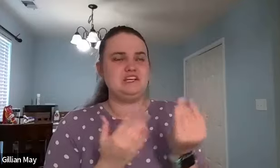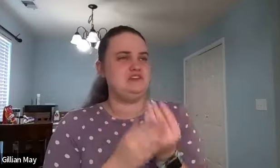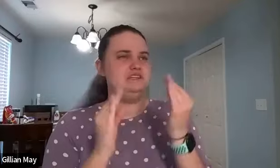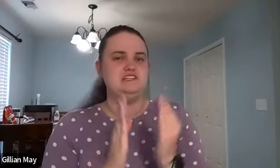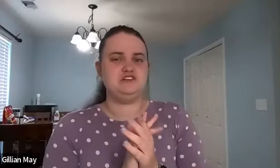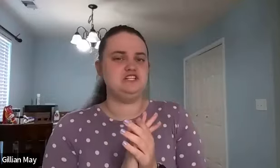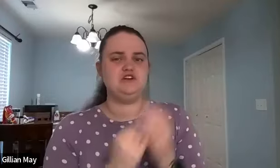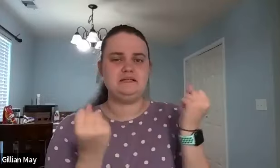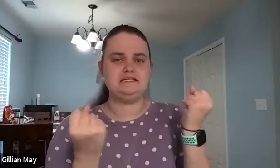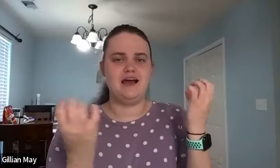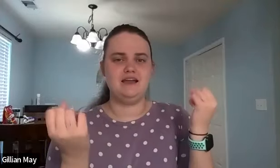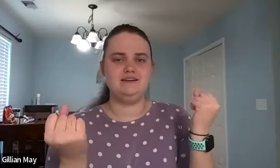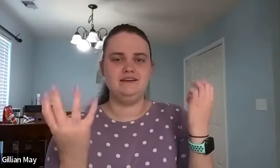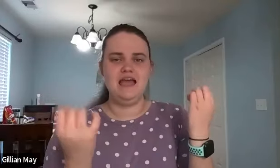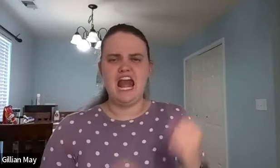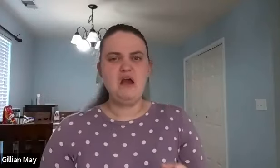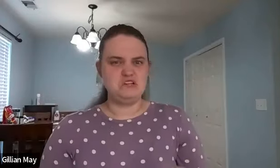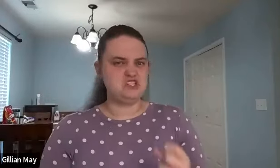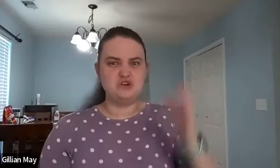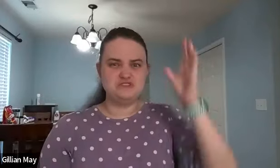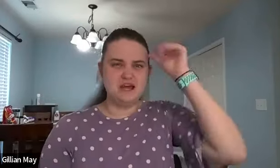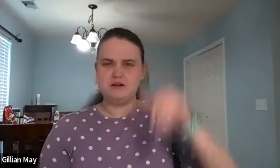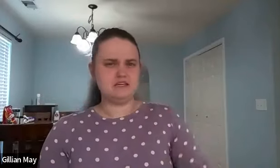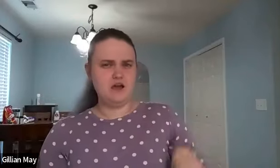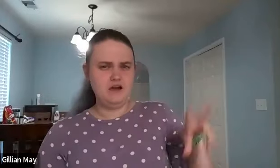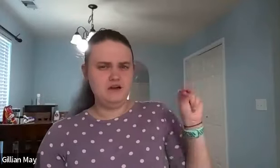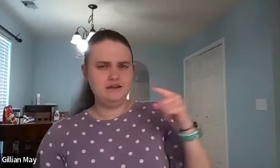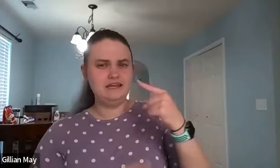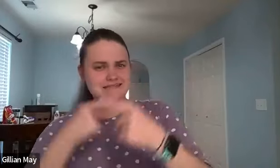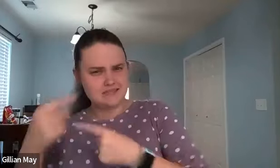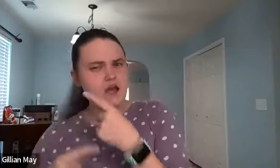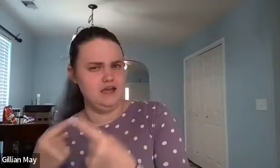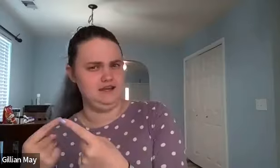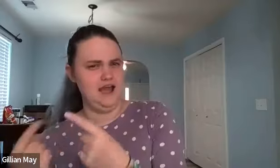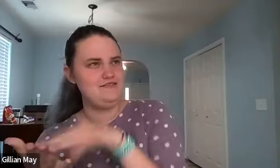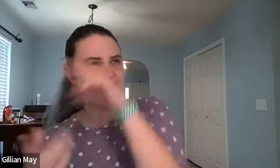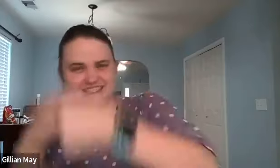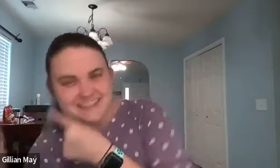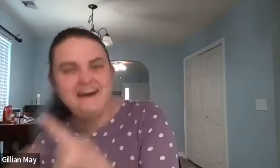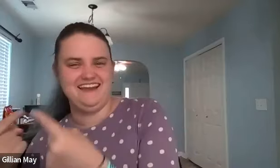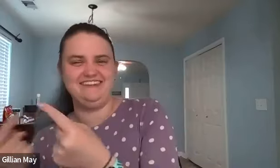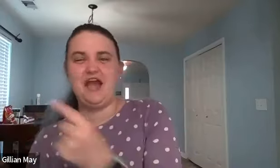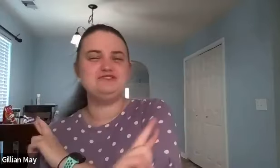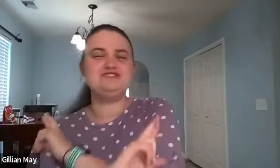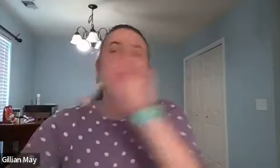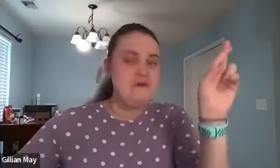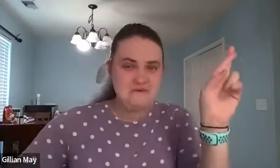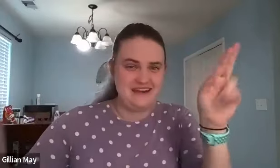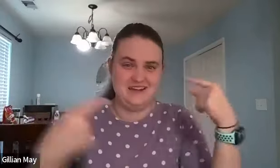new teacher, and she told me sign. And I was so stubborn. I was like, it's sign. I learned sign. Like, I was so ready to